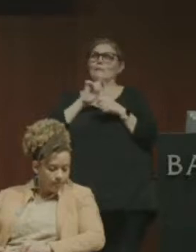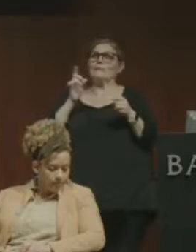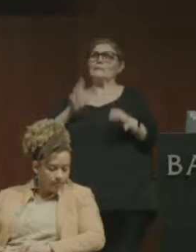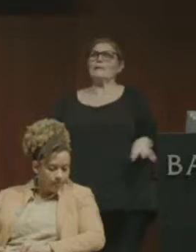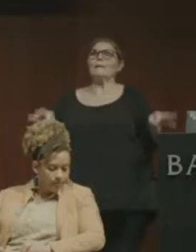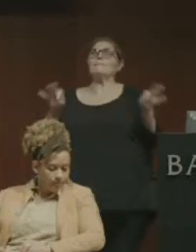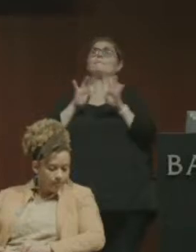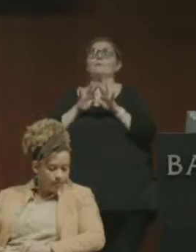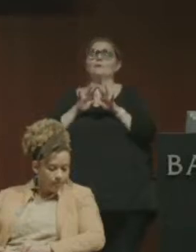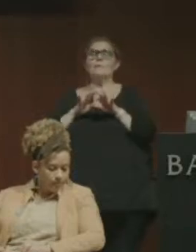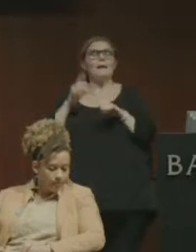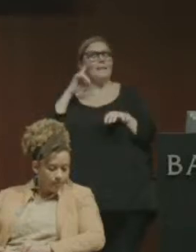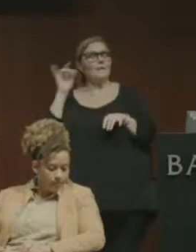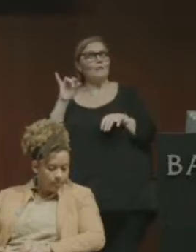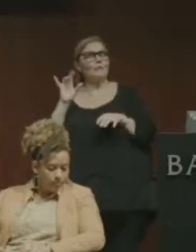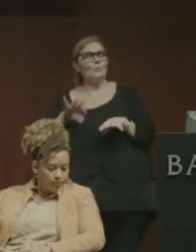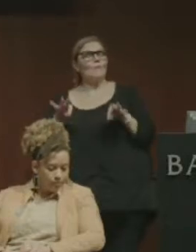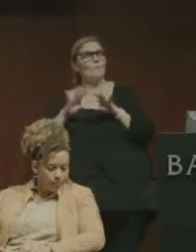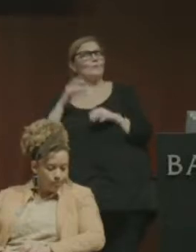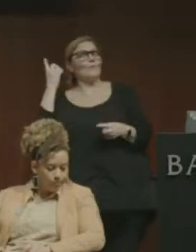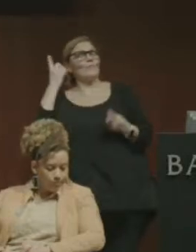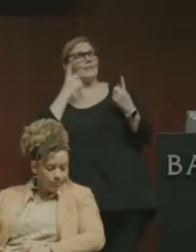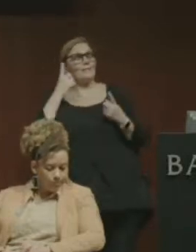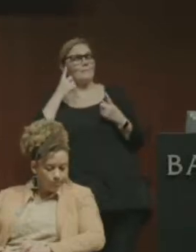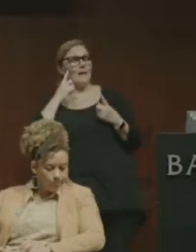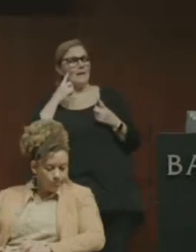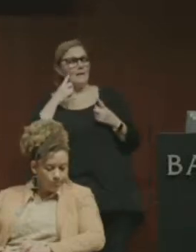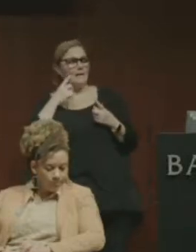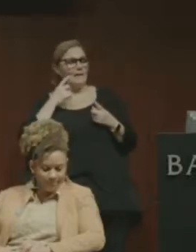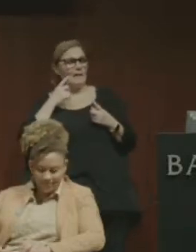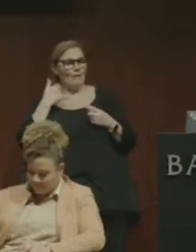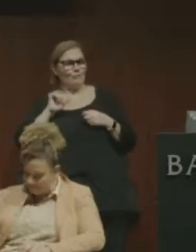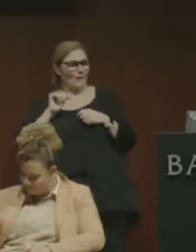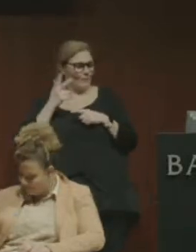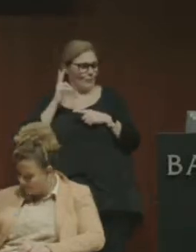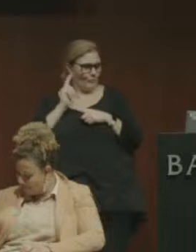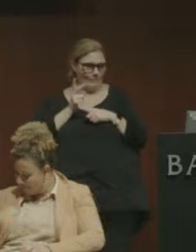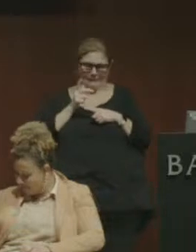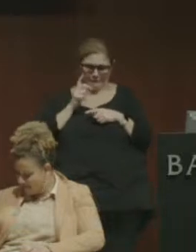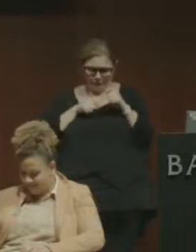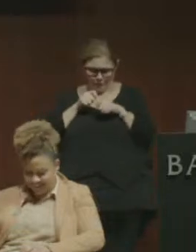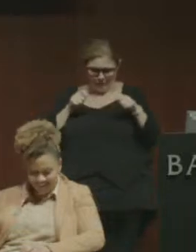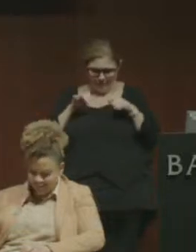important, but I think what is also important to consider, and I'll try to do that in 3 minutes,